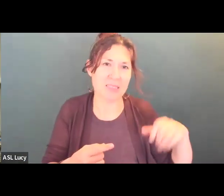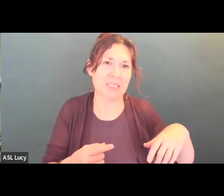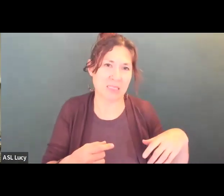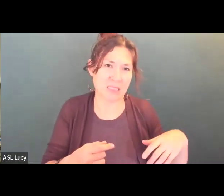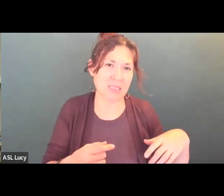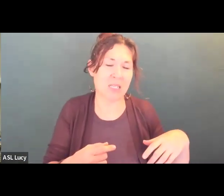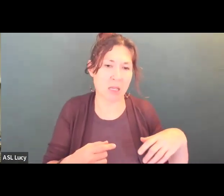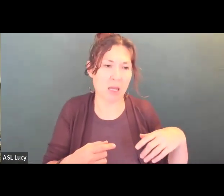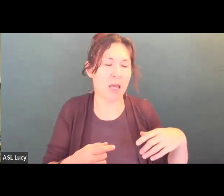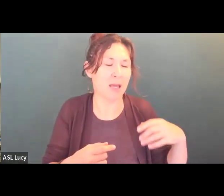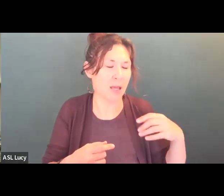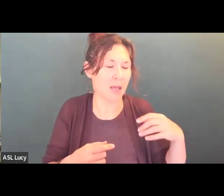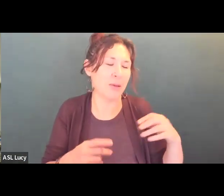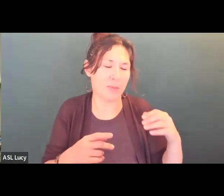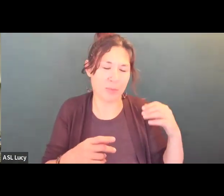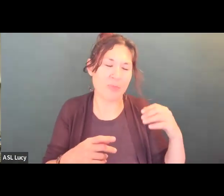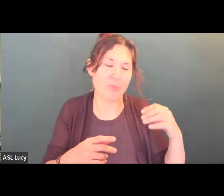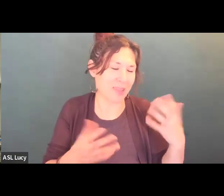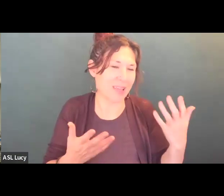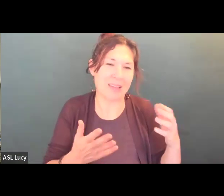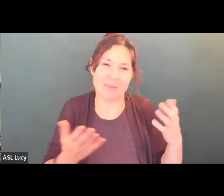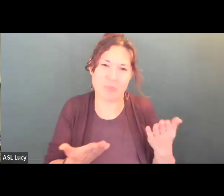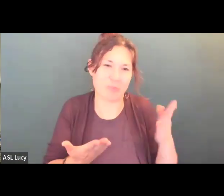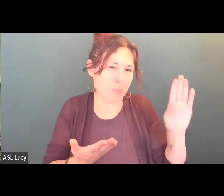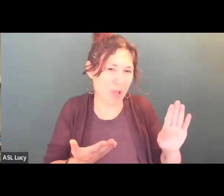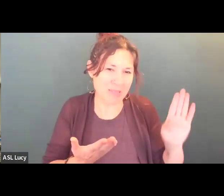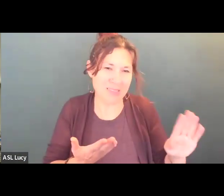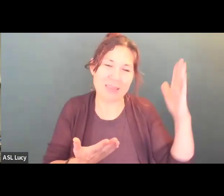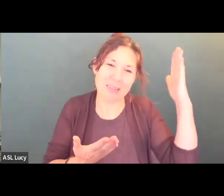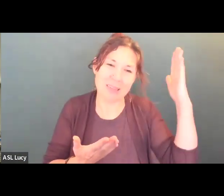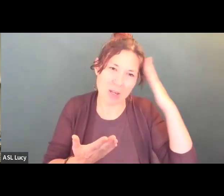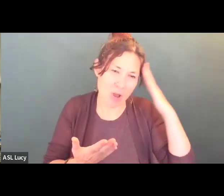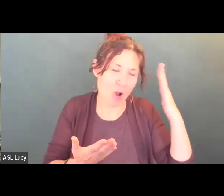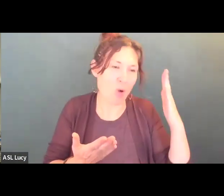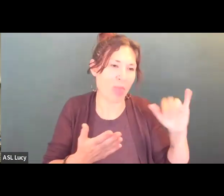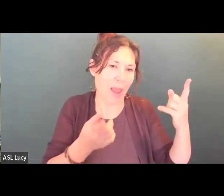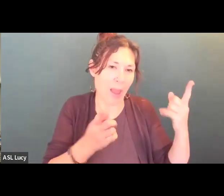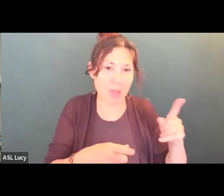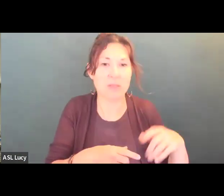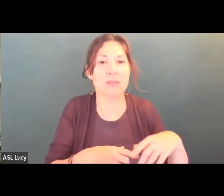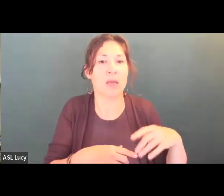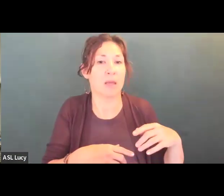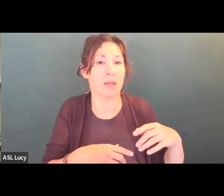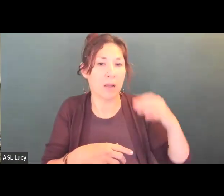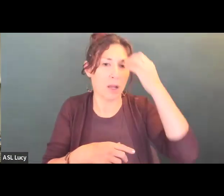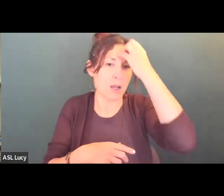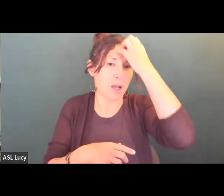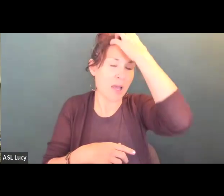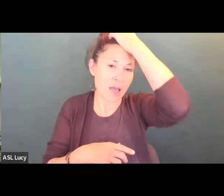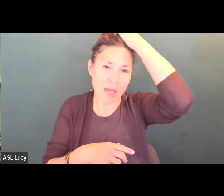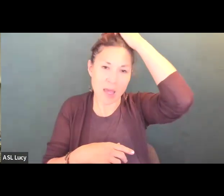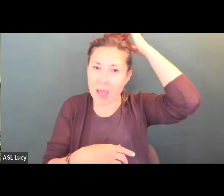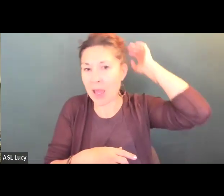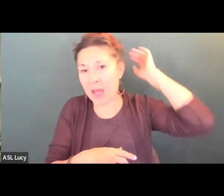up communication. And like, I think people would have heard that if someone said to me like, dear parent, there's a chance your bus is going to be 40 minutes late on the first day of